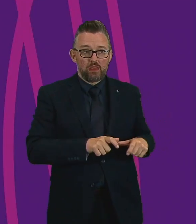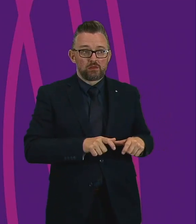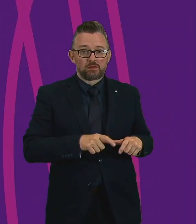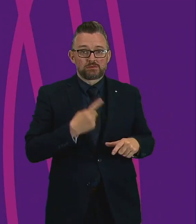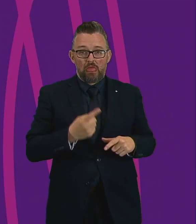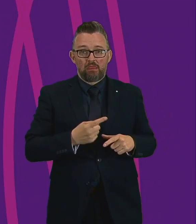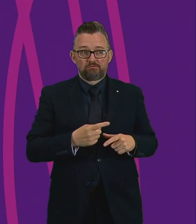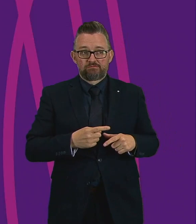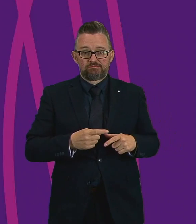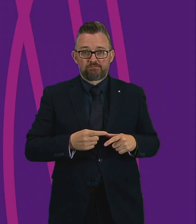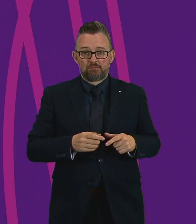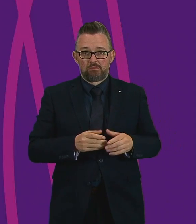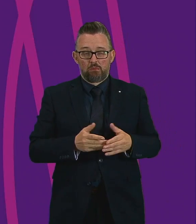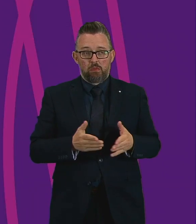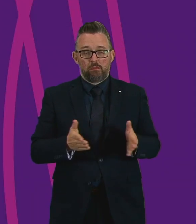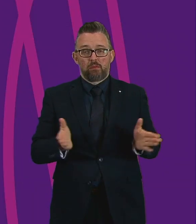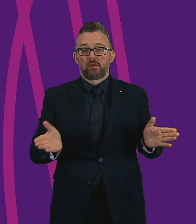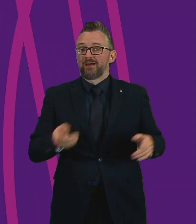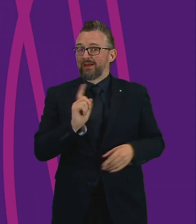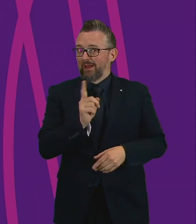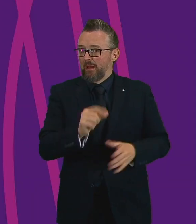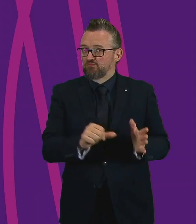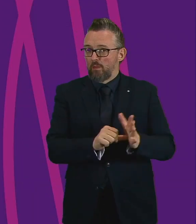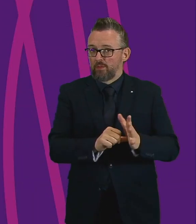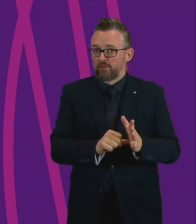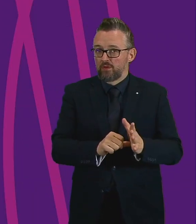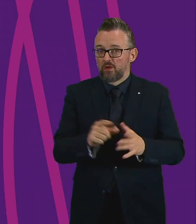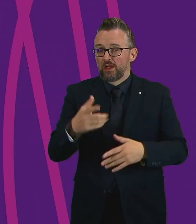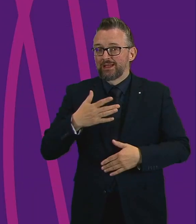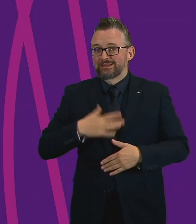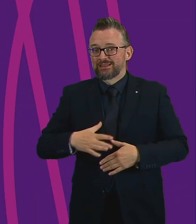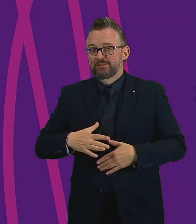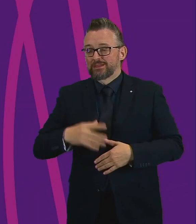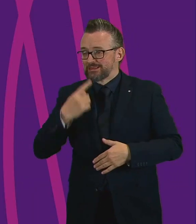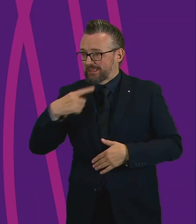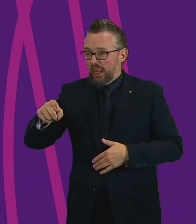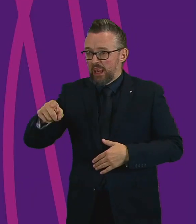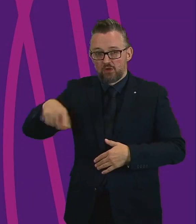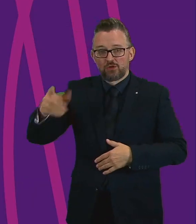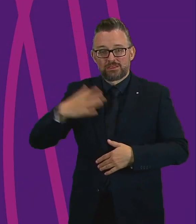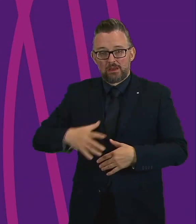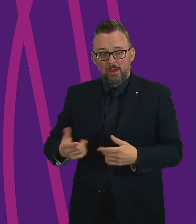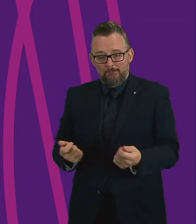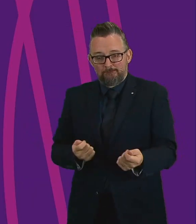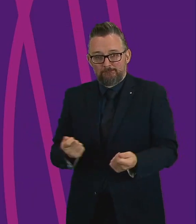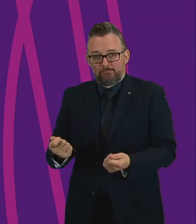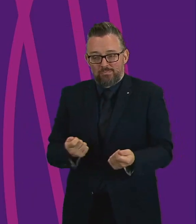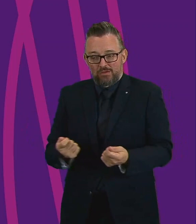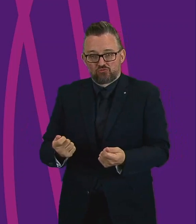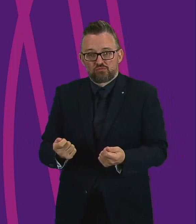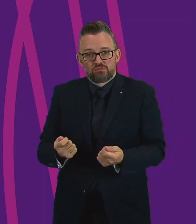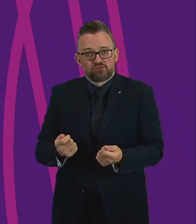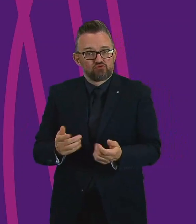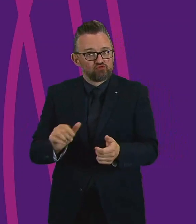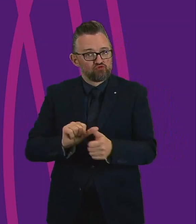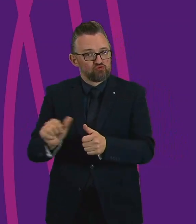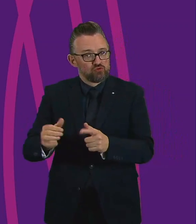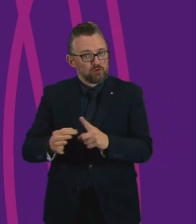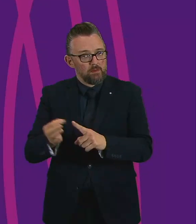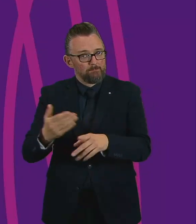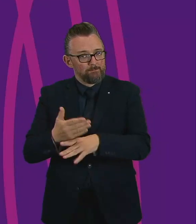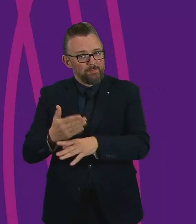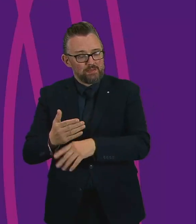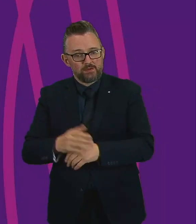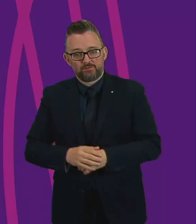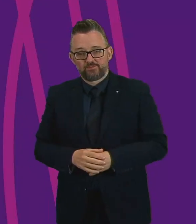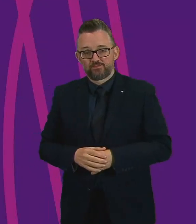its own, and I think that is a problem, and that actually we need to be instructing people to manage it more effectively. Willie Rennie. I mean, we